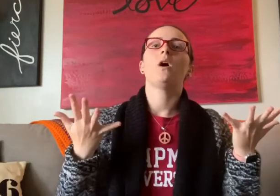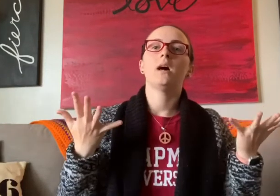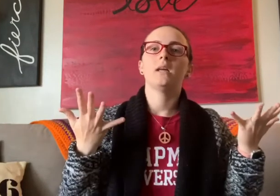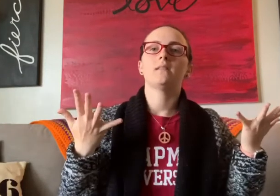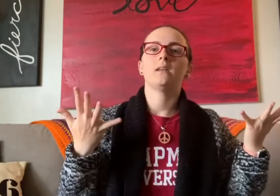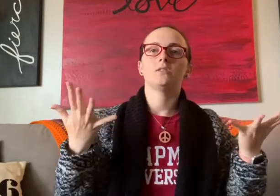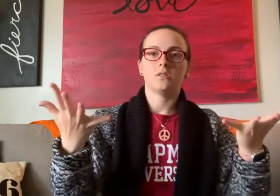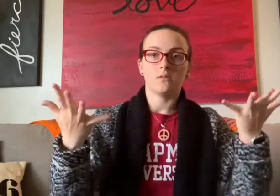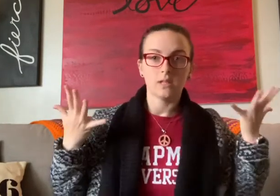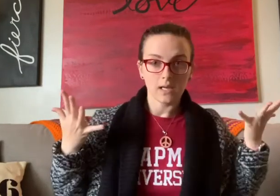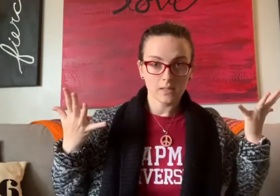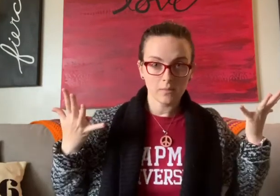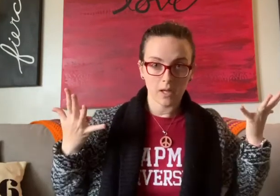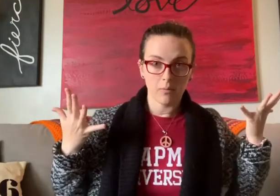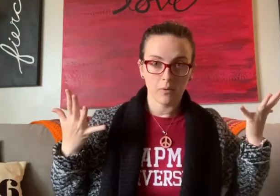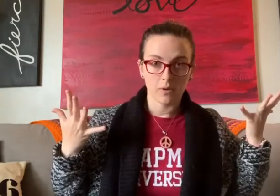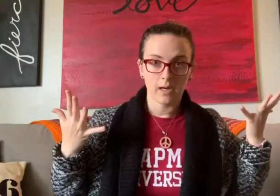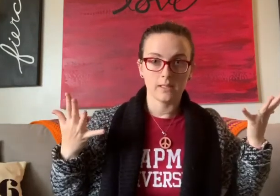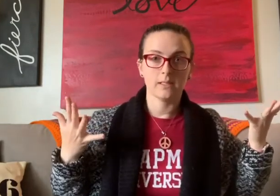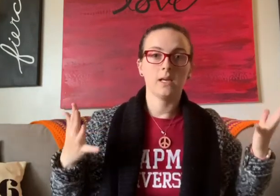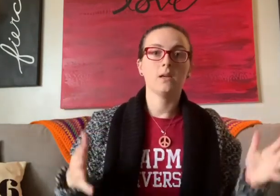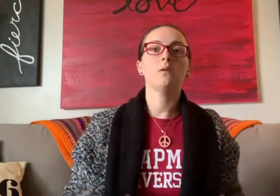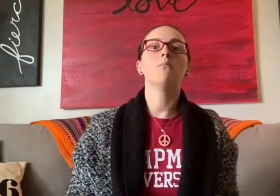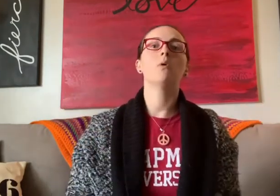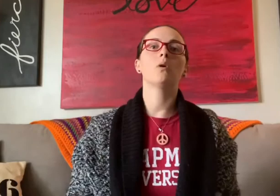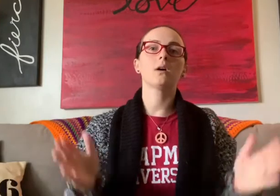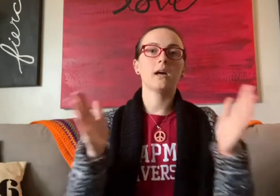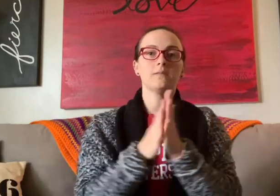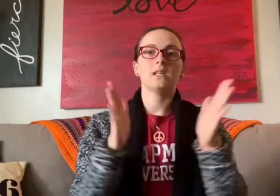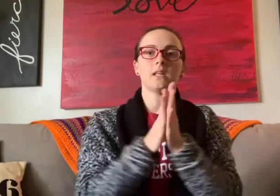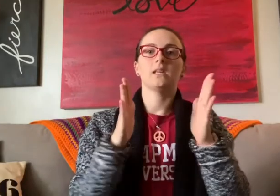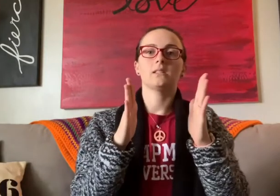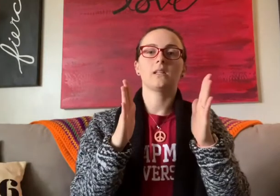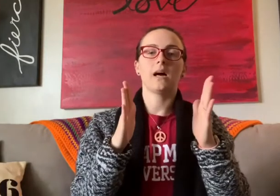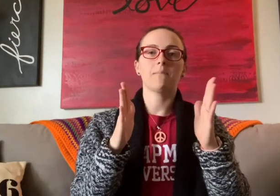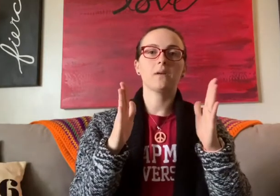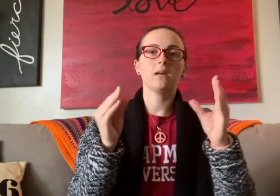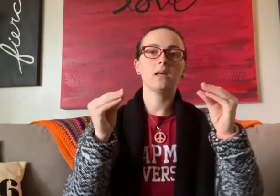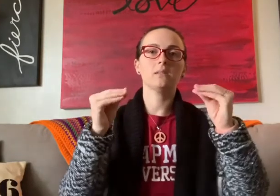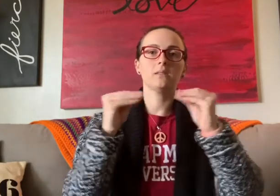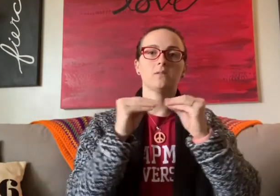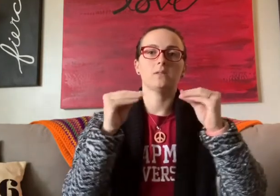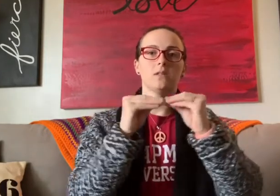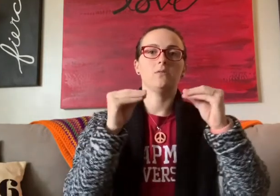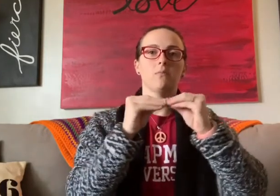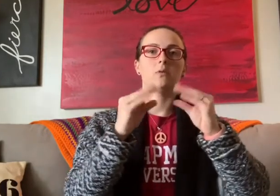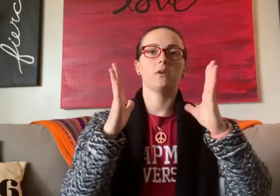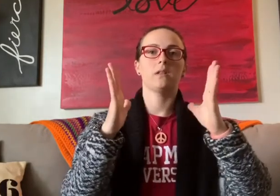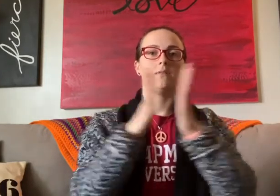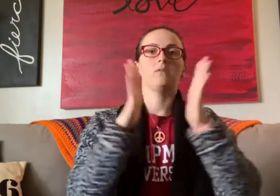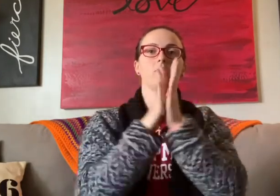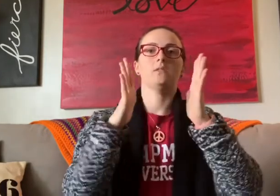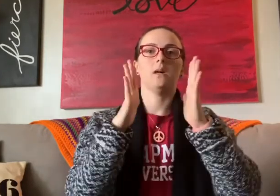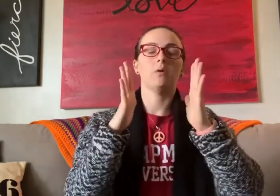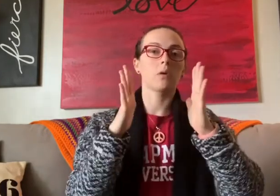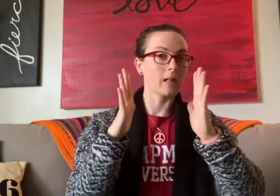want, they just do this, where they pull their hands in. More, I've seen kids clap their hands. So instead of doing more, they do a double